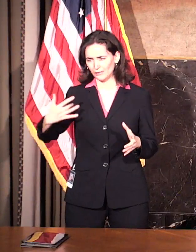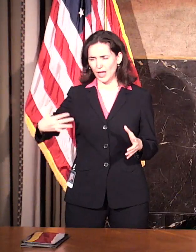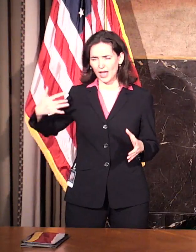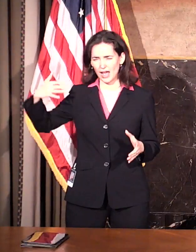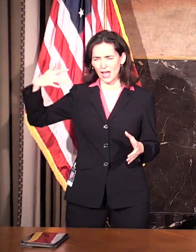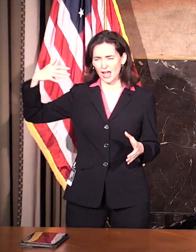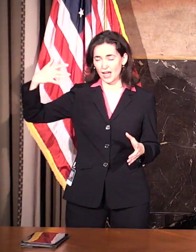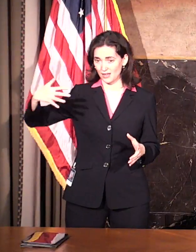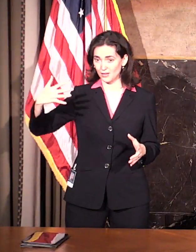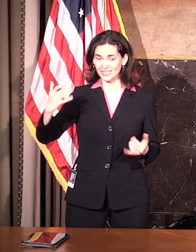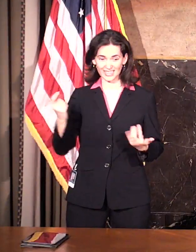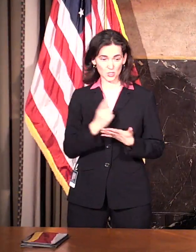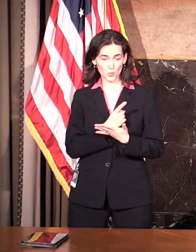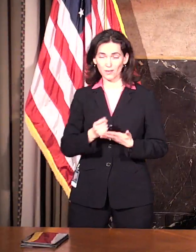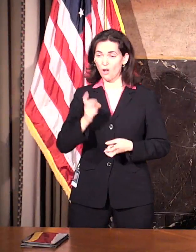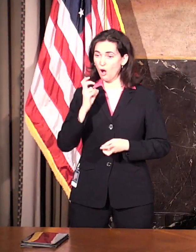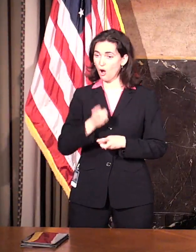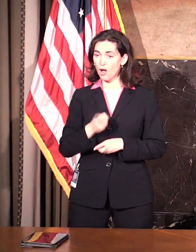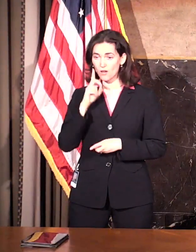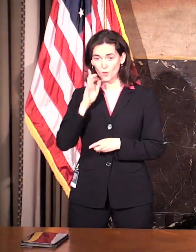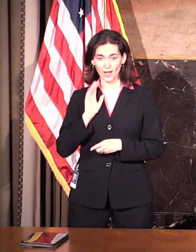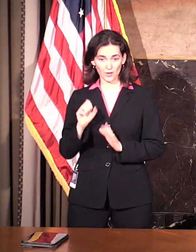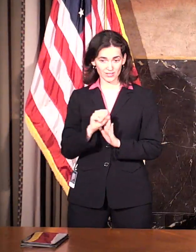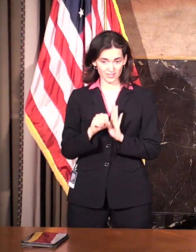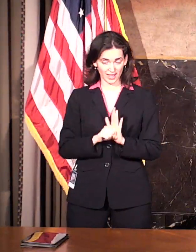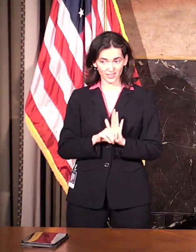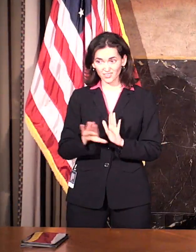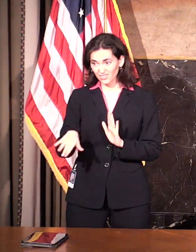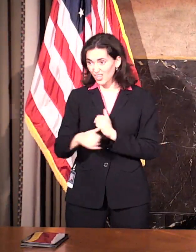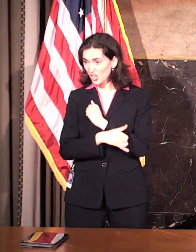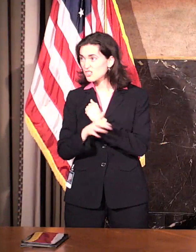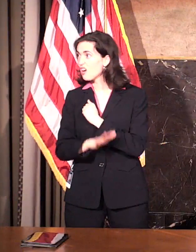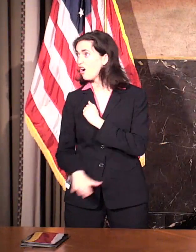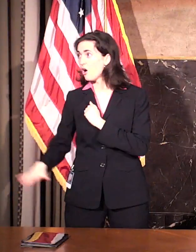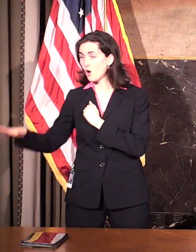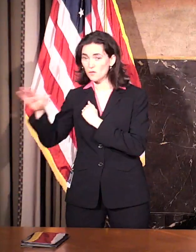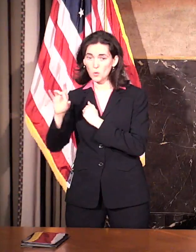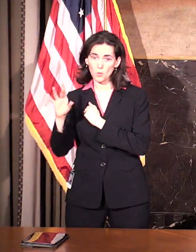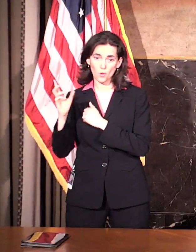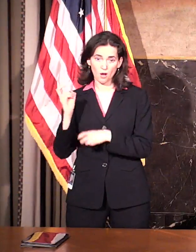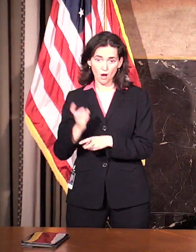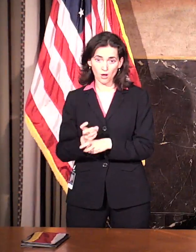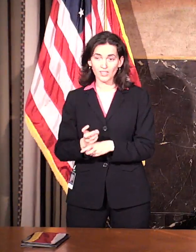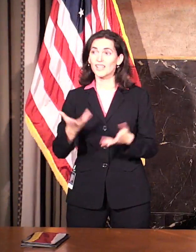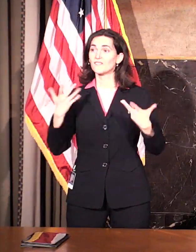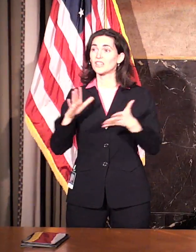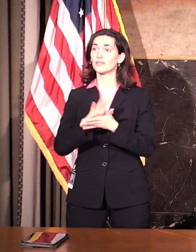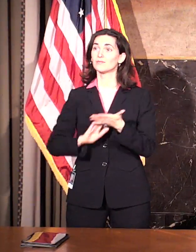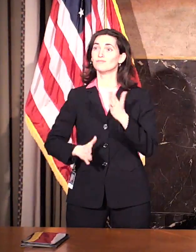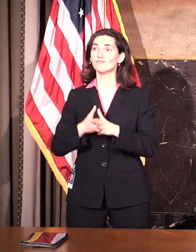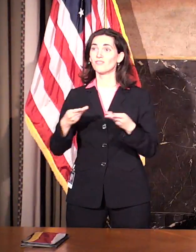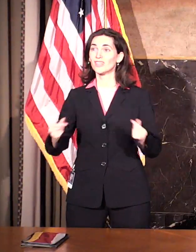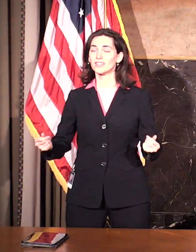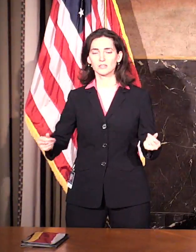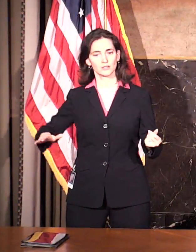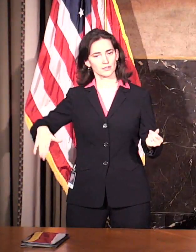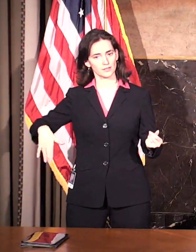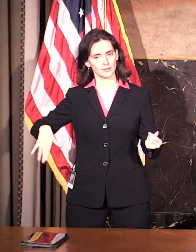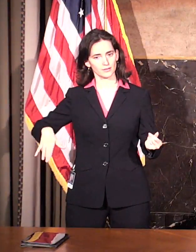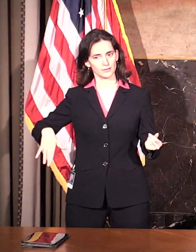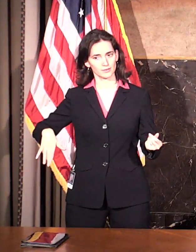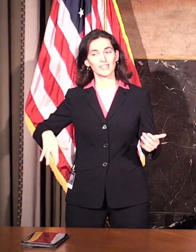very difficult week for our state and for much of the country. We are not out of the woods yet. We still have a lot